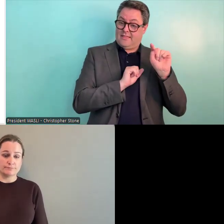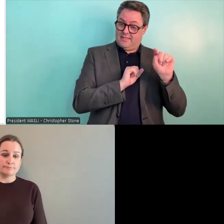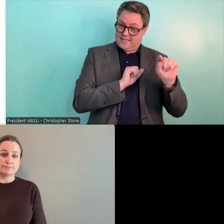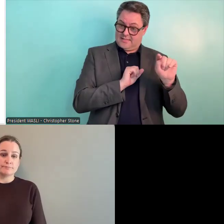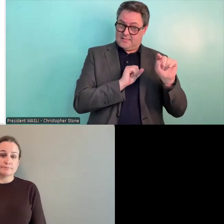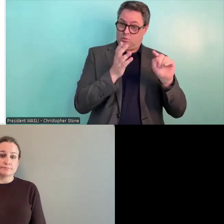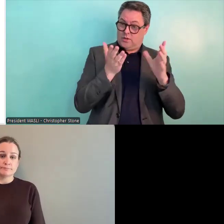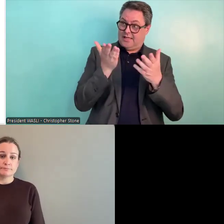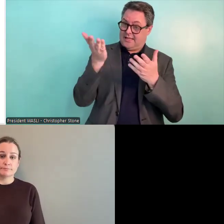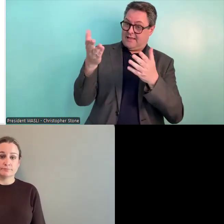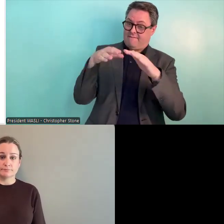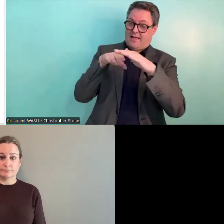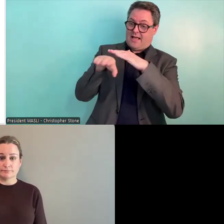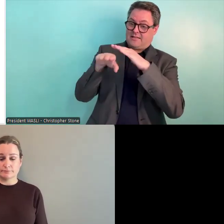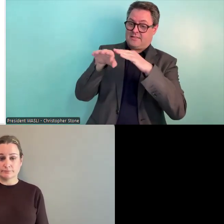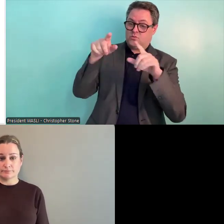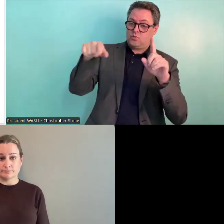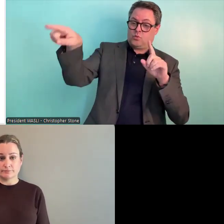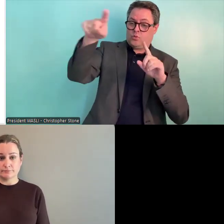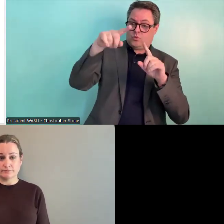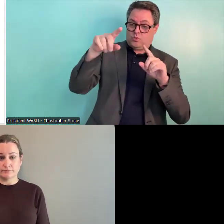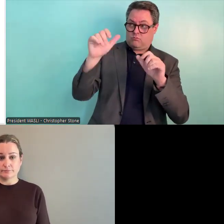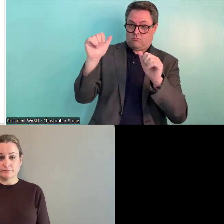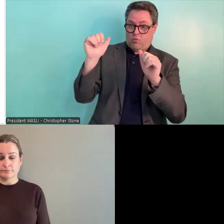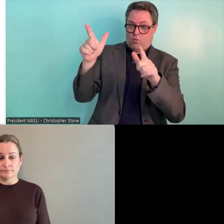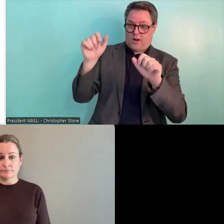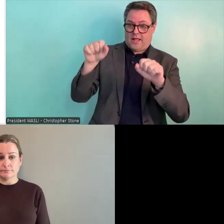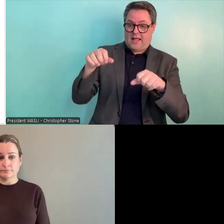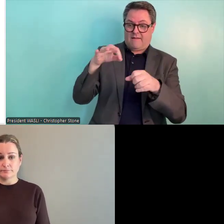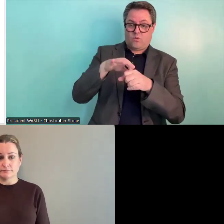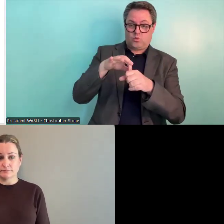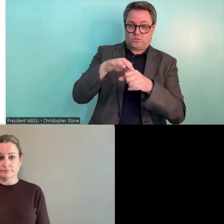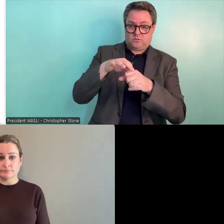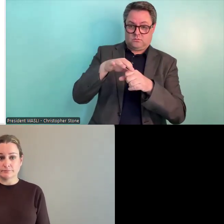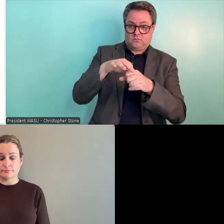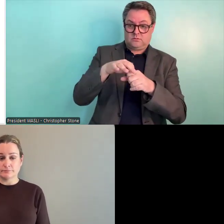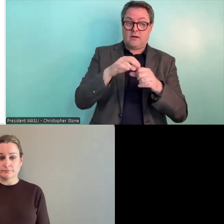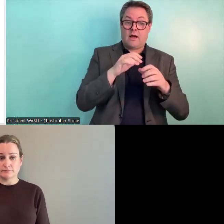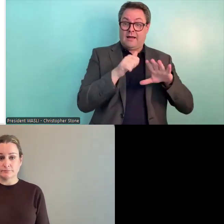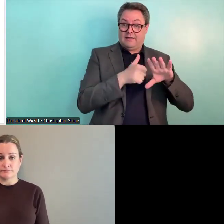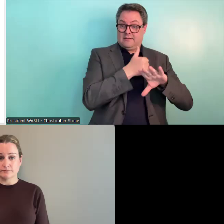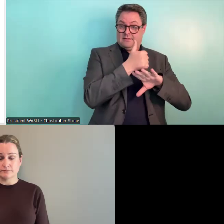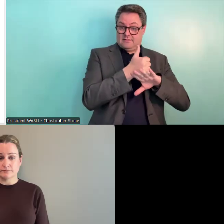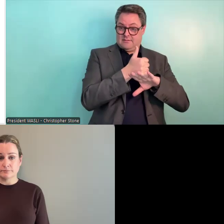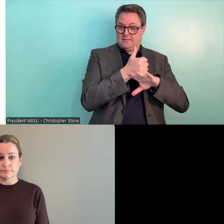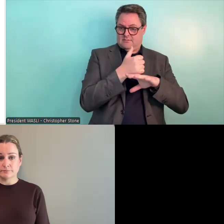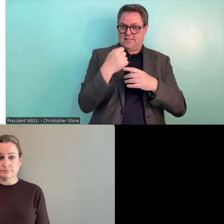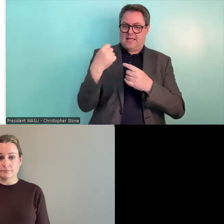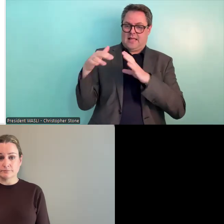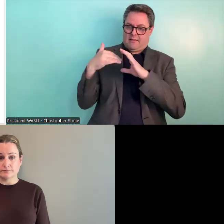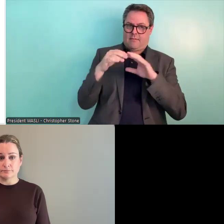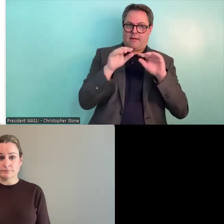So the aim is that we will use the Google form, and that will give access to members who are eligible to